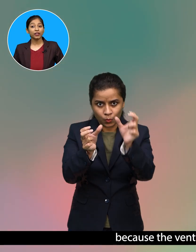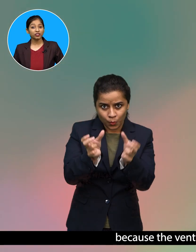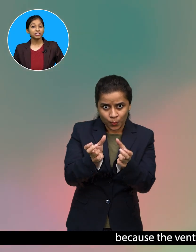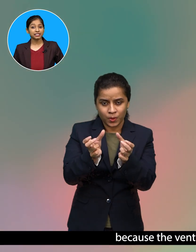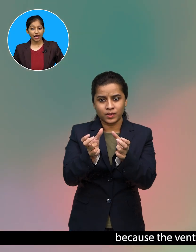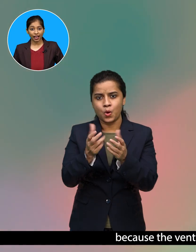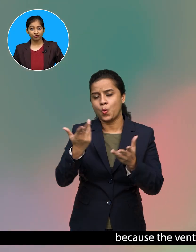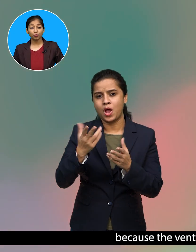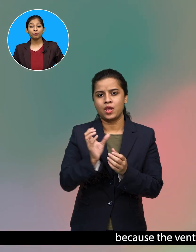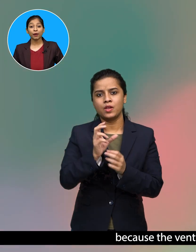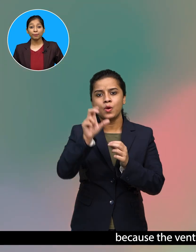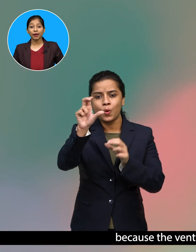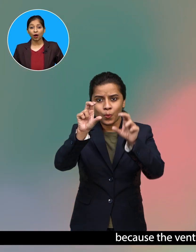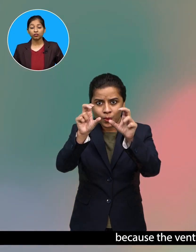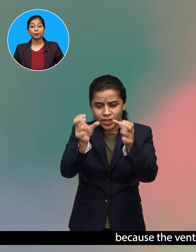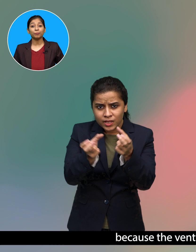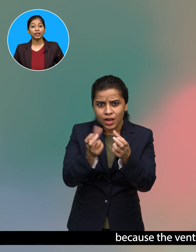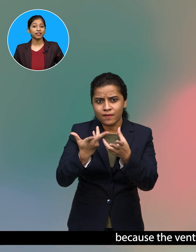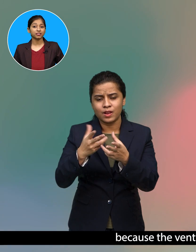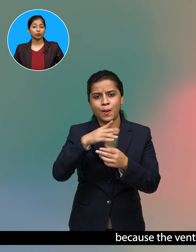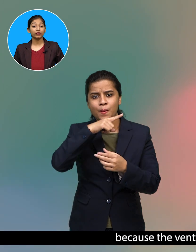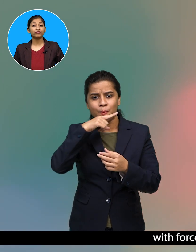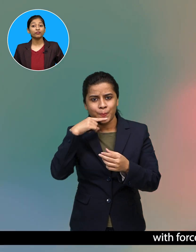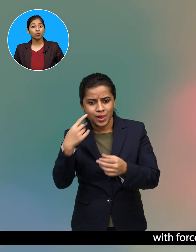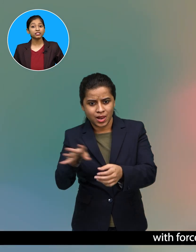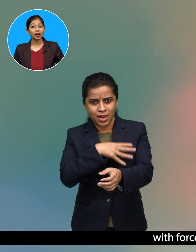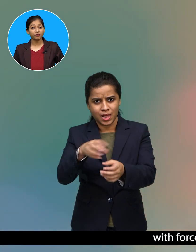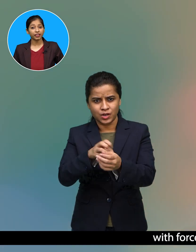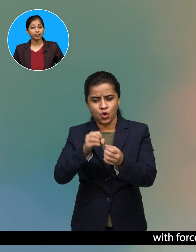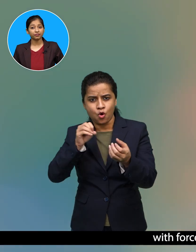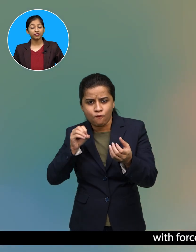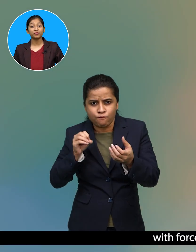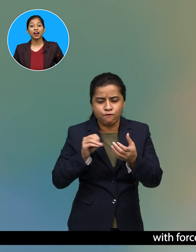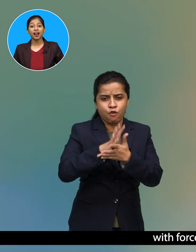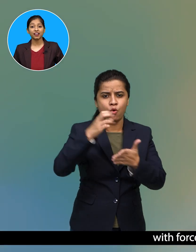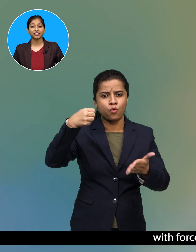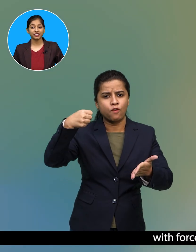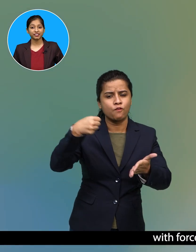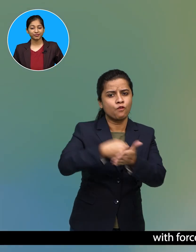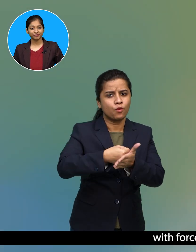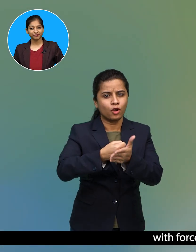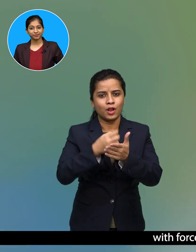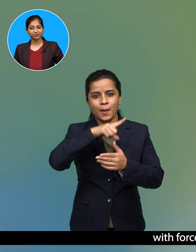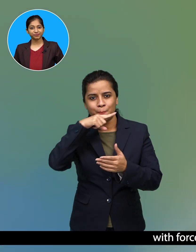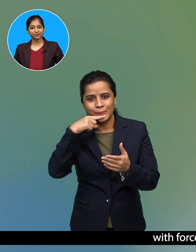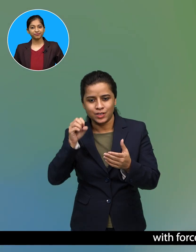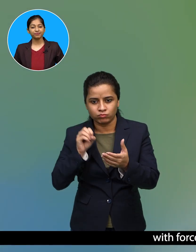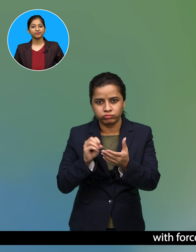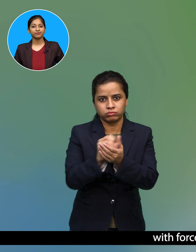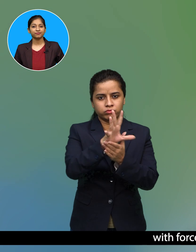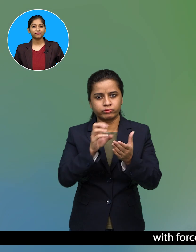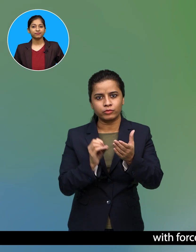the ventricles have to pump out blood with force away from the heart.